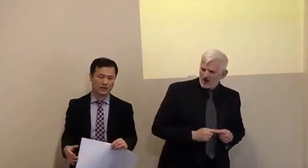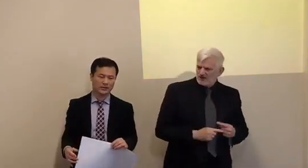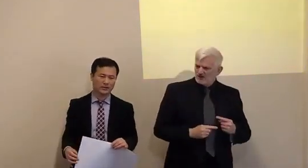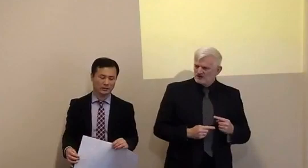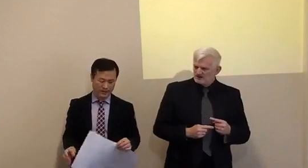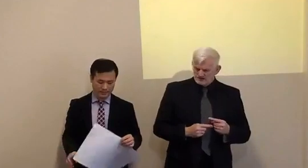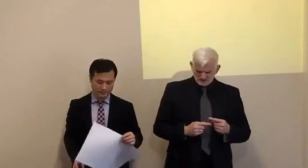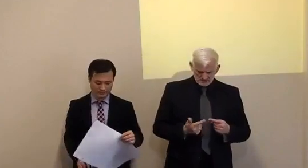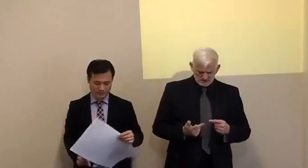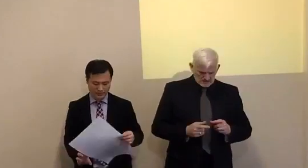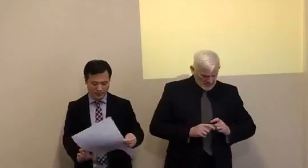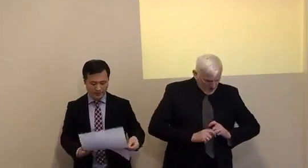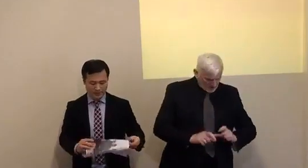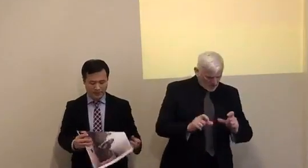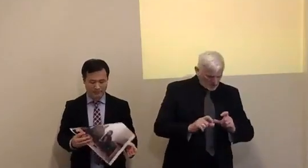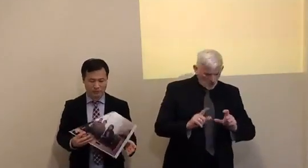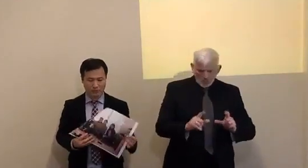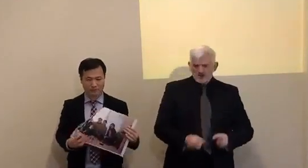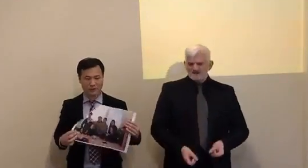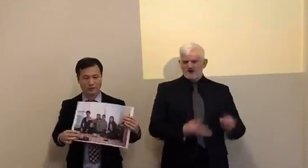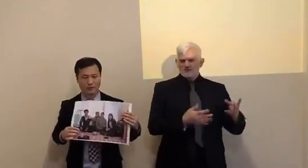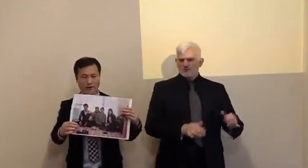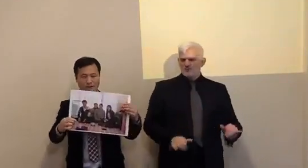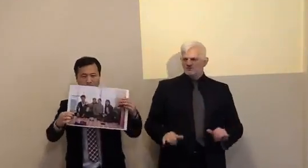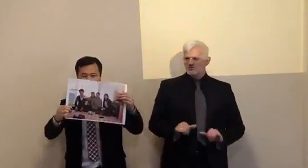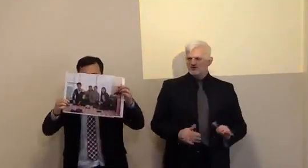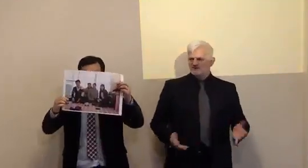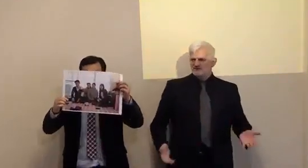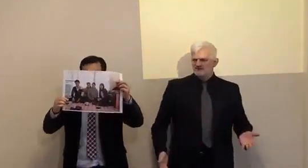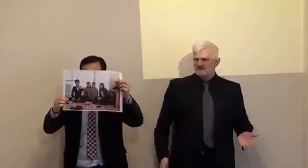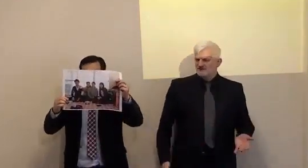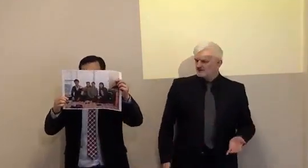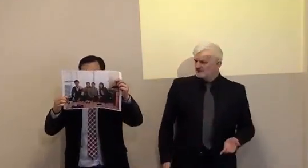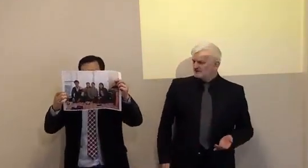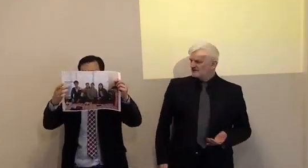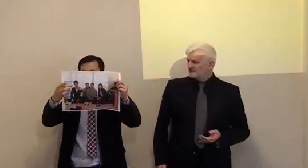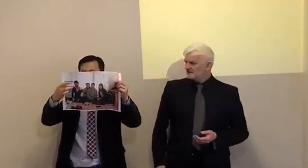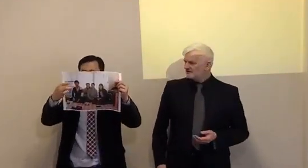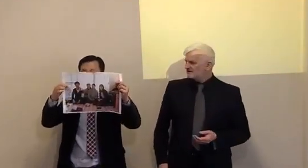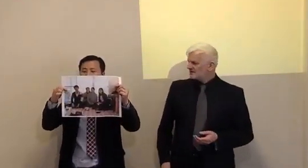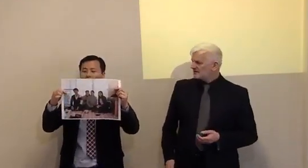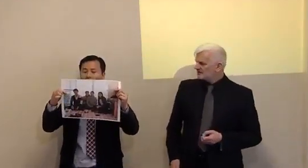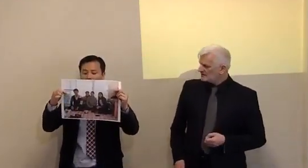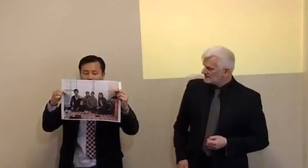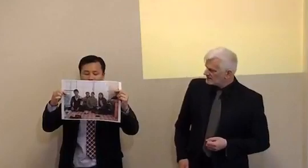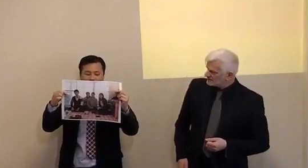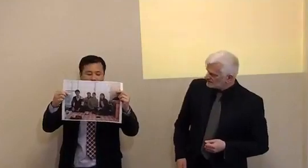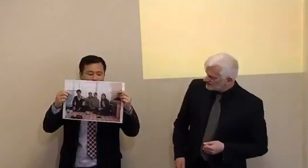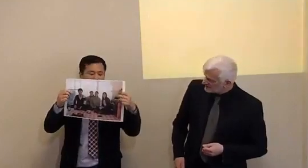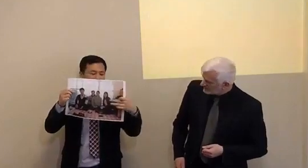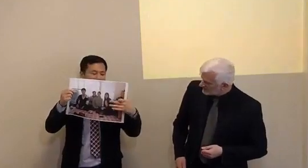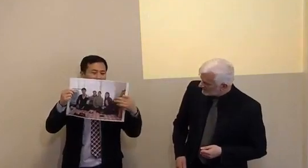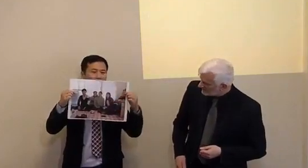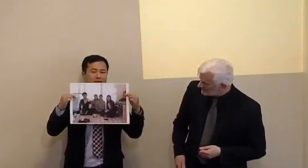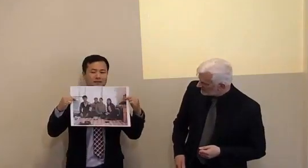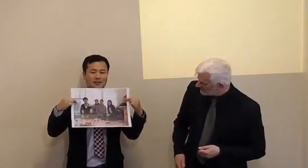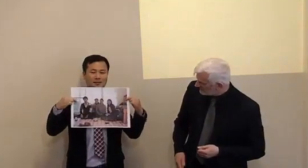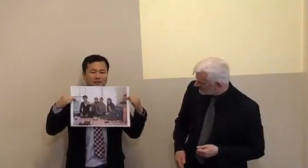God's calling. That time, two friends of mine, you may have seen this Korean man, Tae-hee, and Hee-jin, they